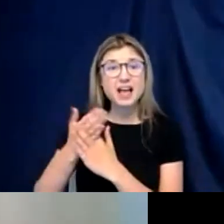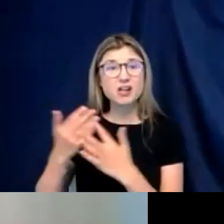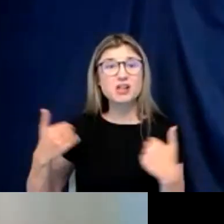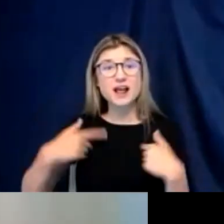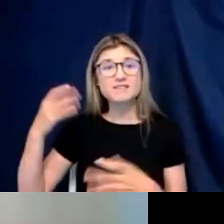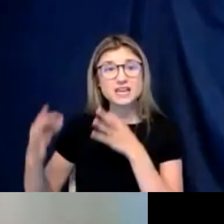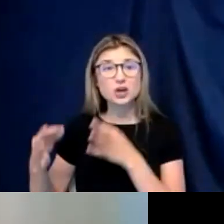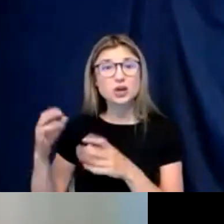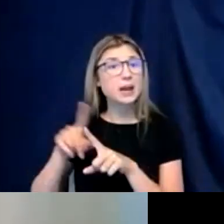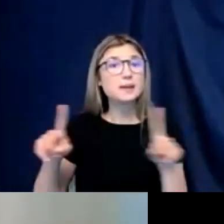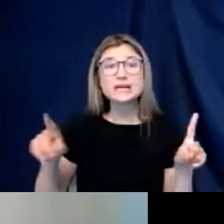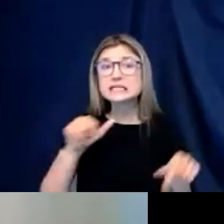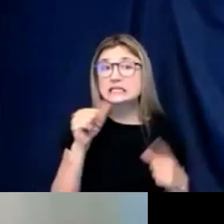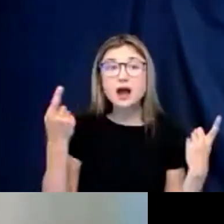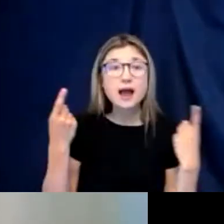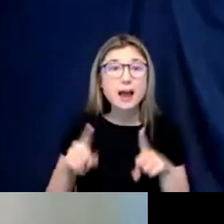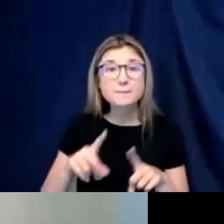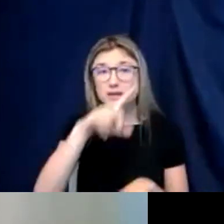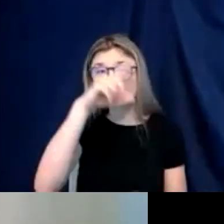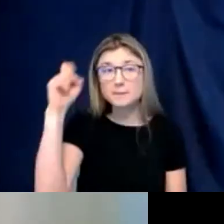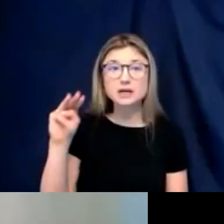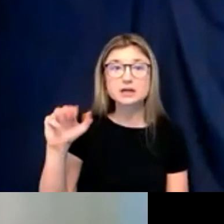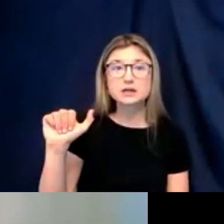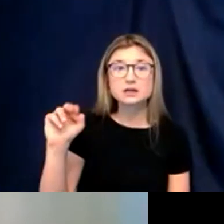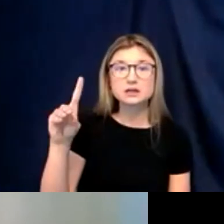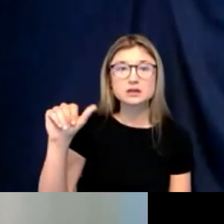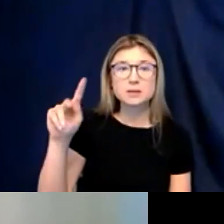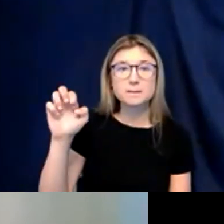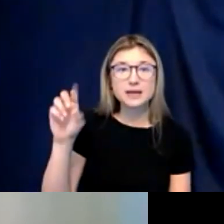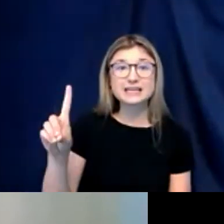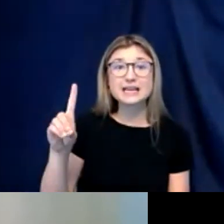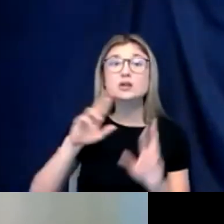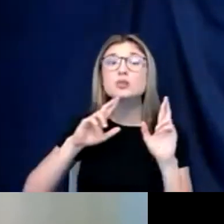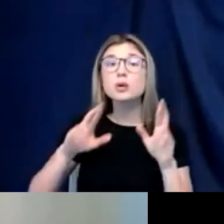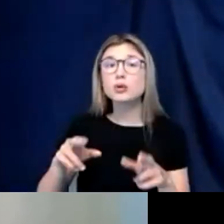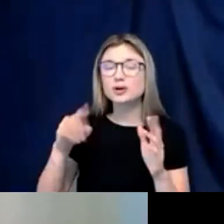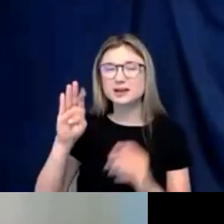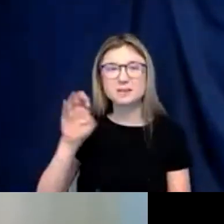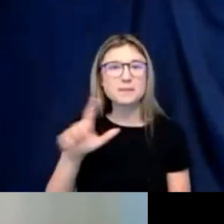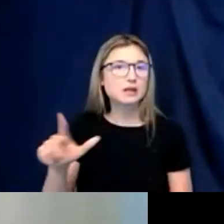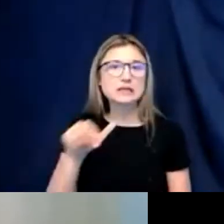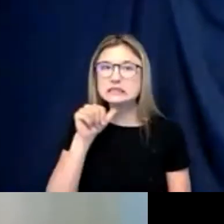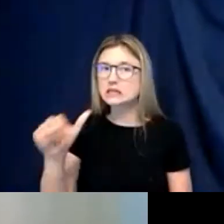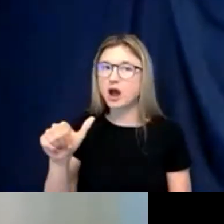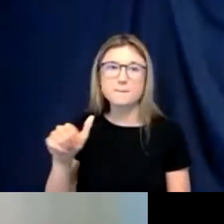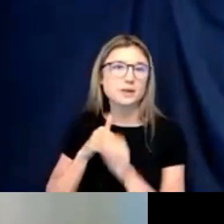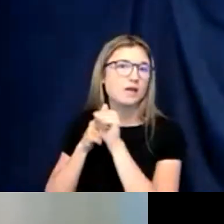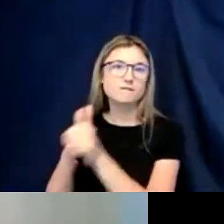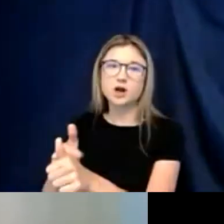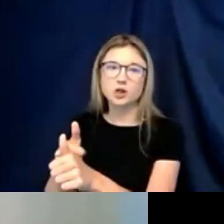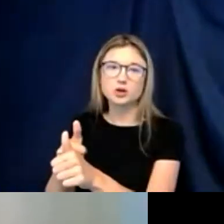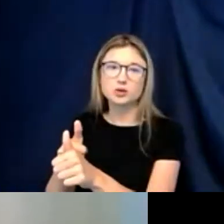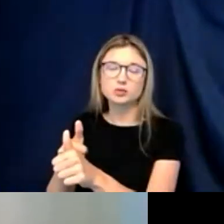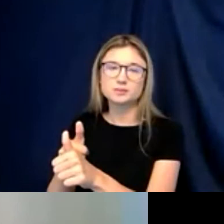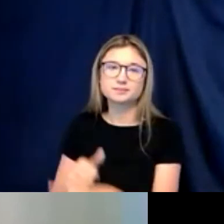taking place because the mandated reporting law is not actually really being followed by the school systems.